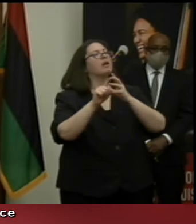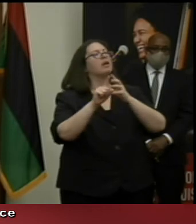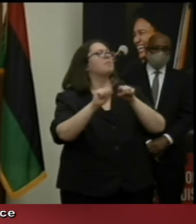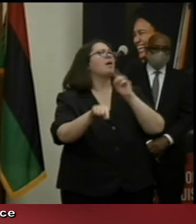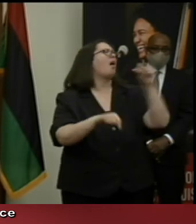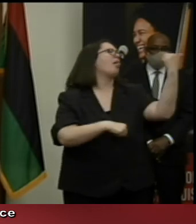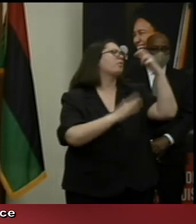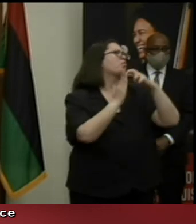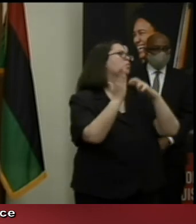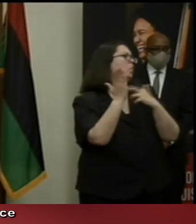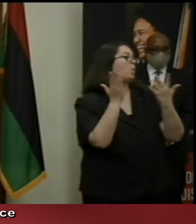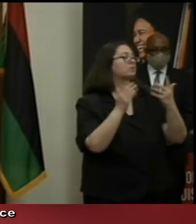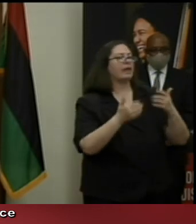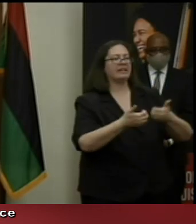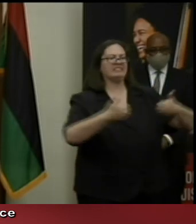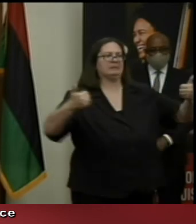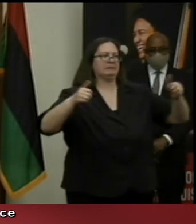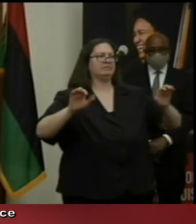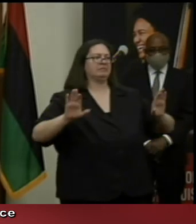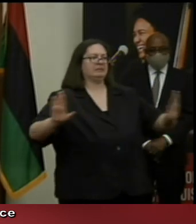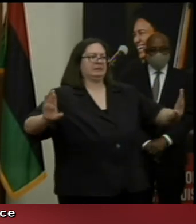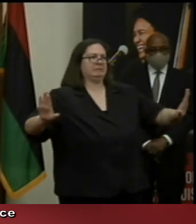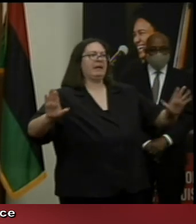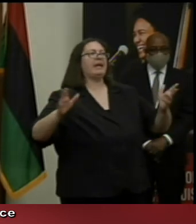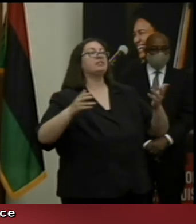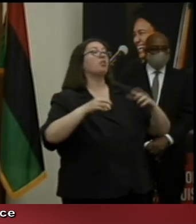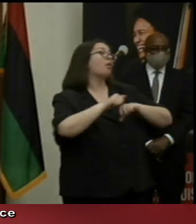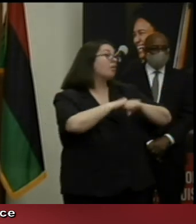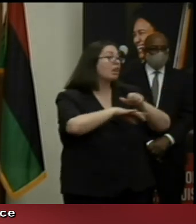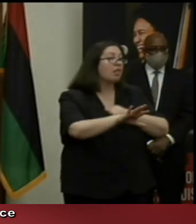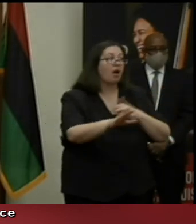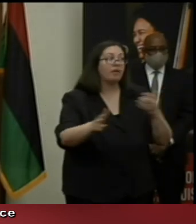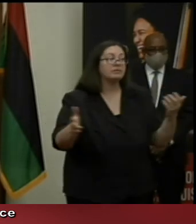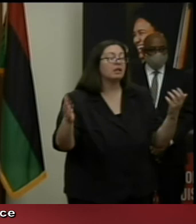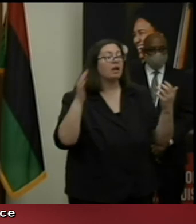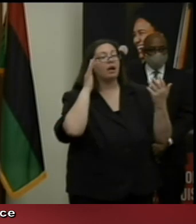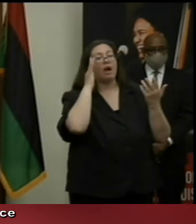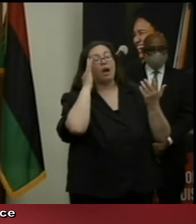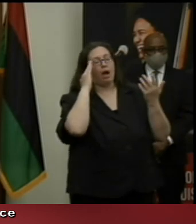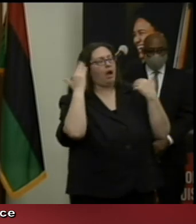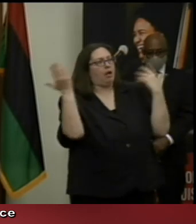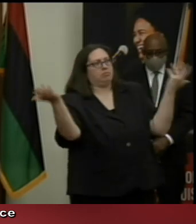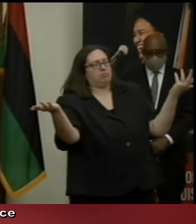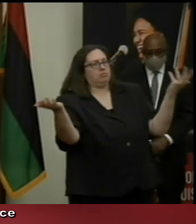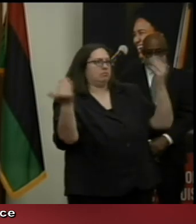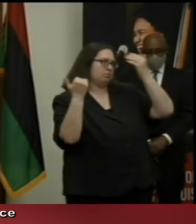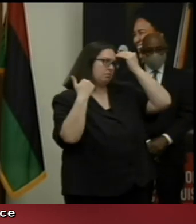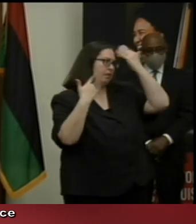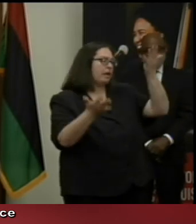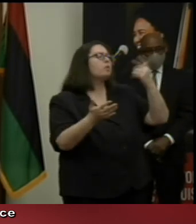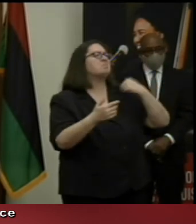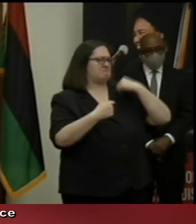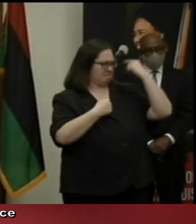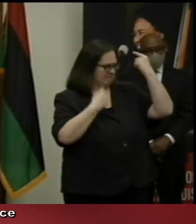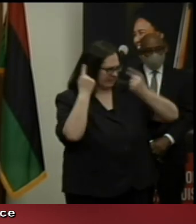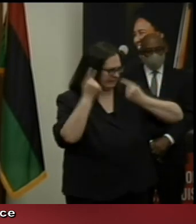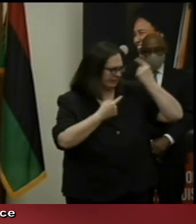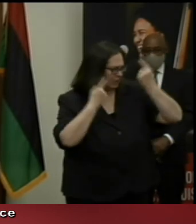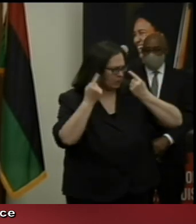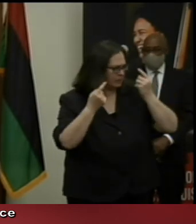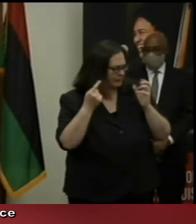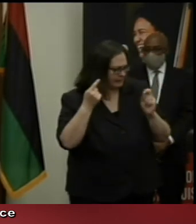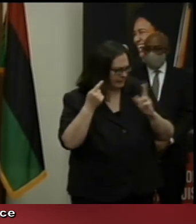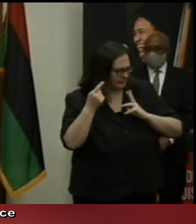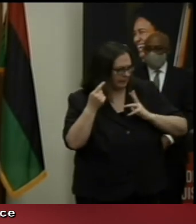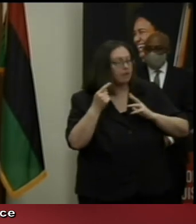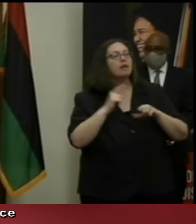rules in place, spacing, maybe gloves. I don't know. All those things are things being considered. None of us